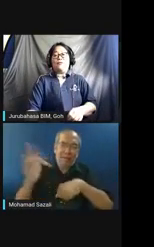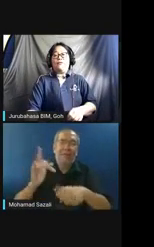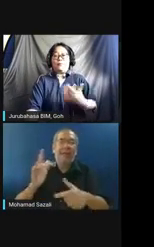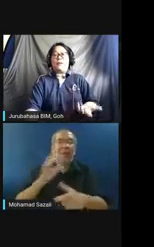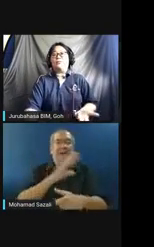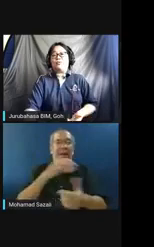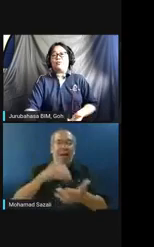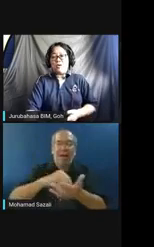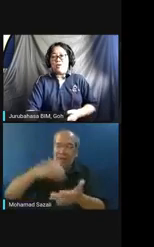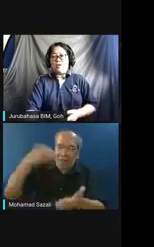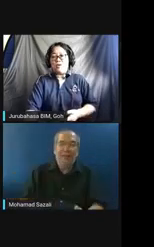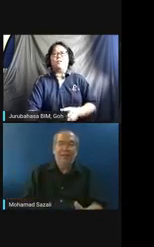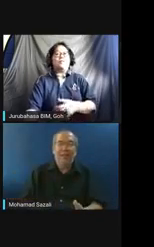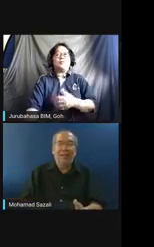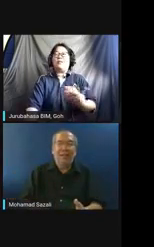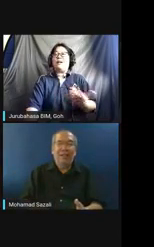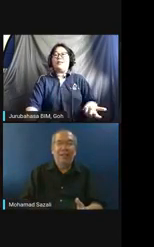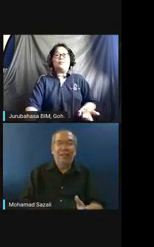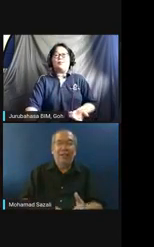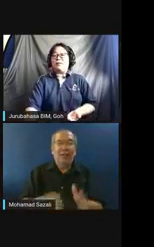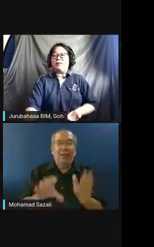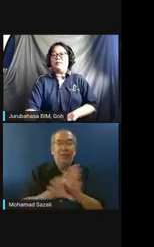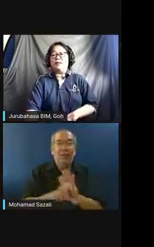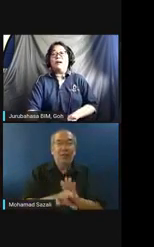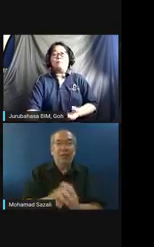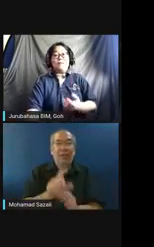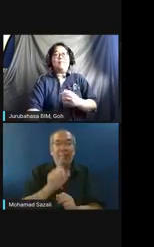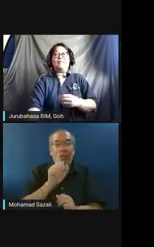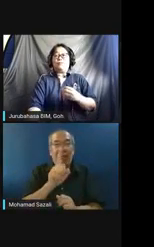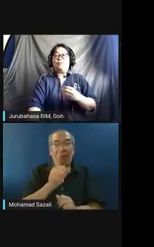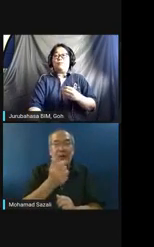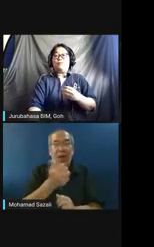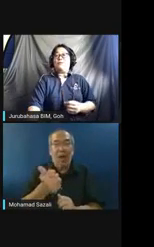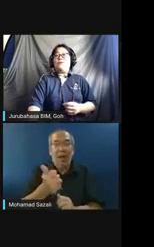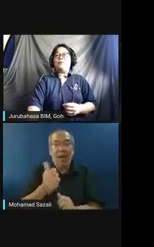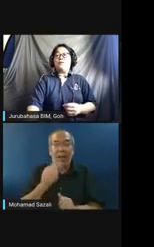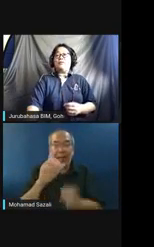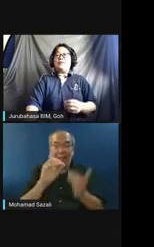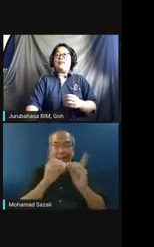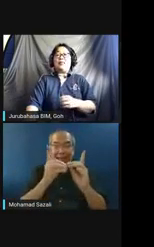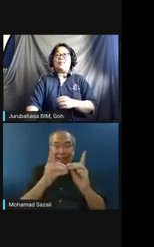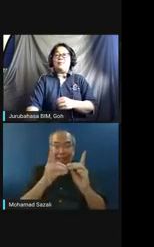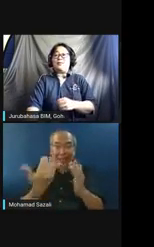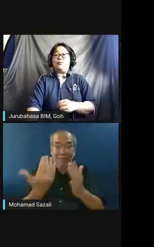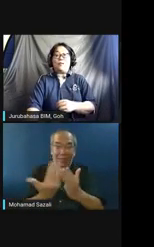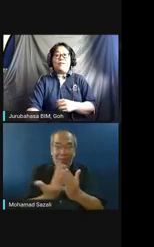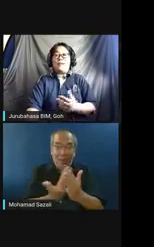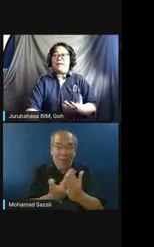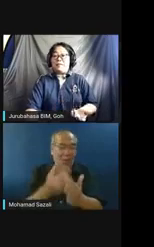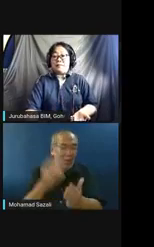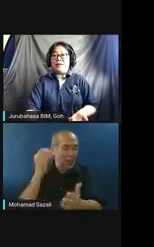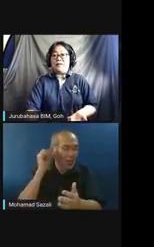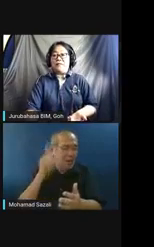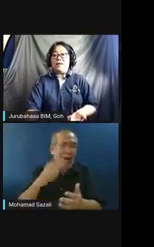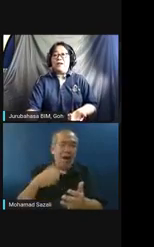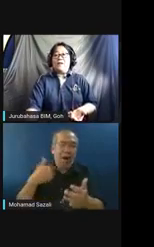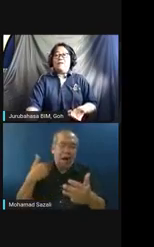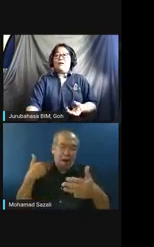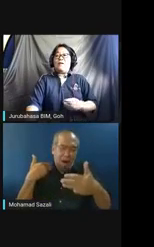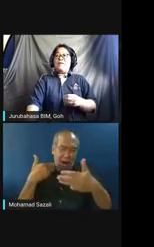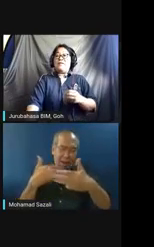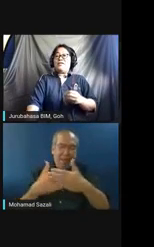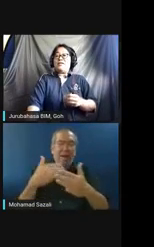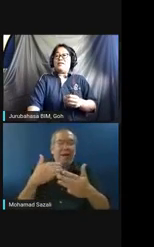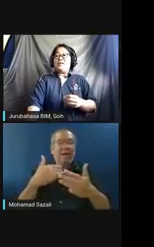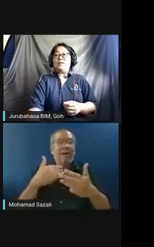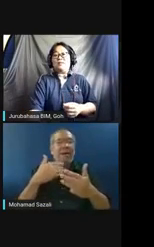off, it's back to square one. We are still unable to hear. But just to inform you, this item is very, very expensive. For